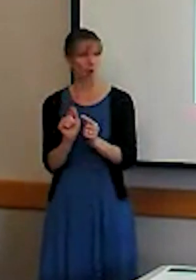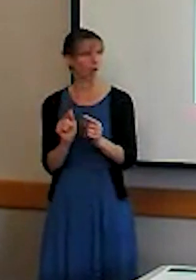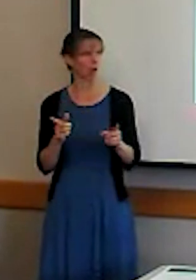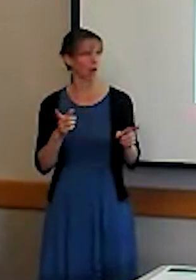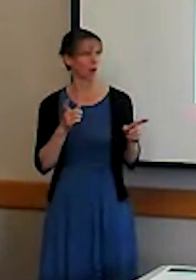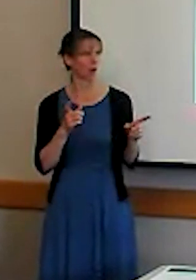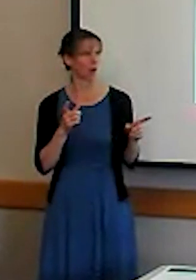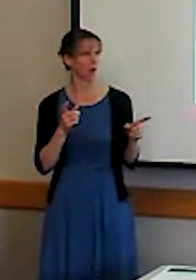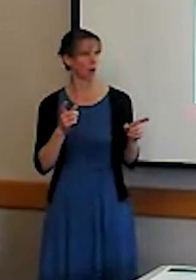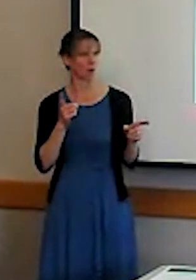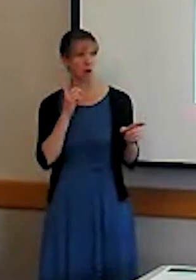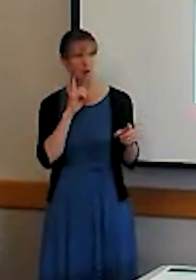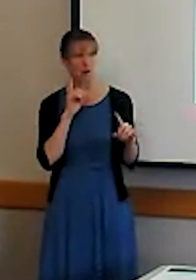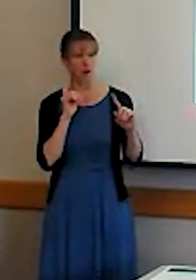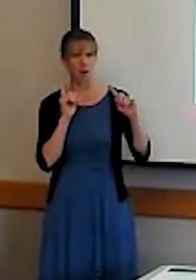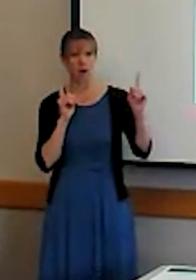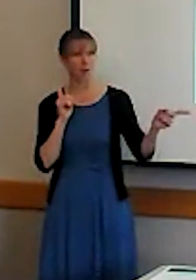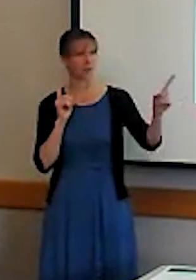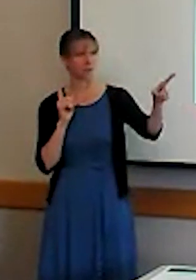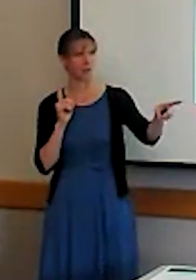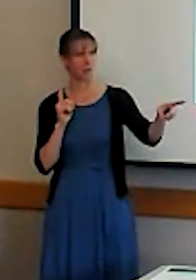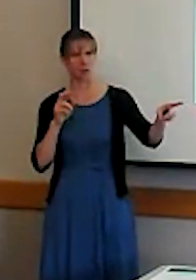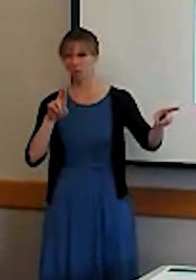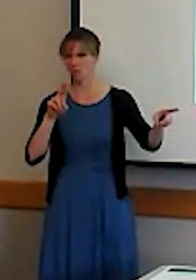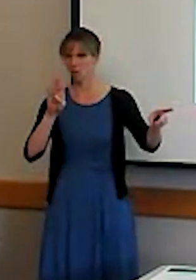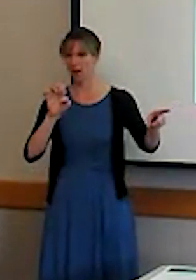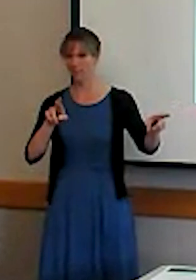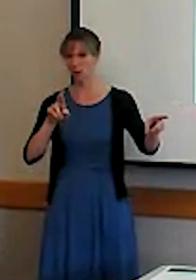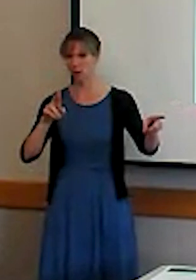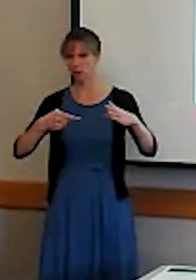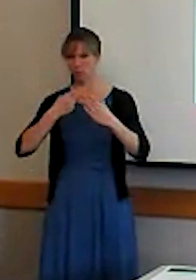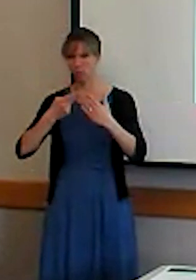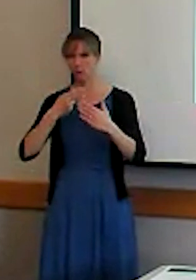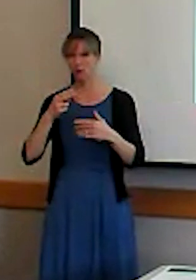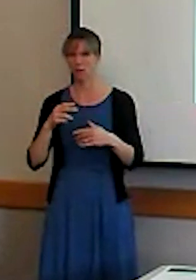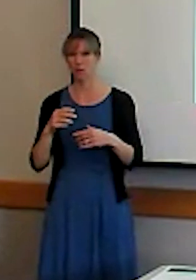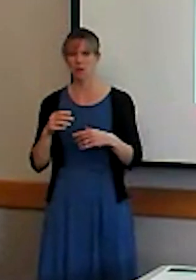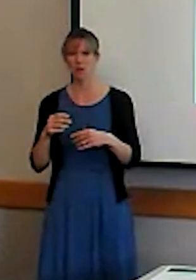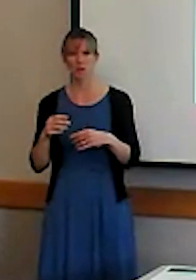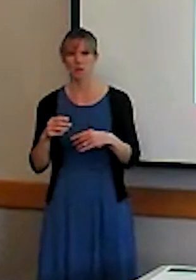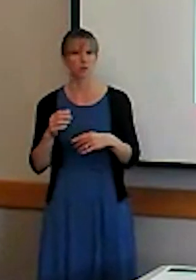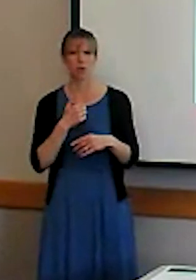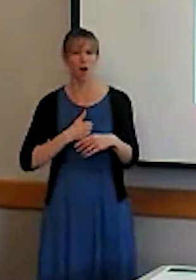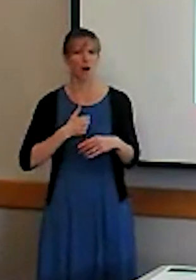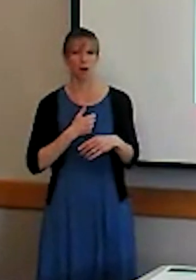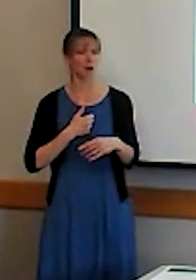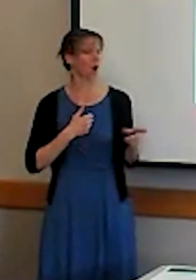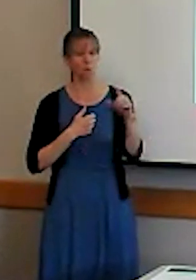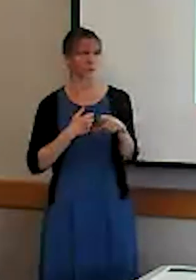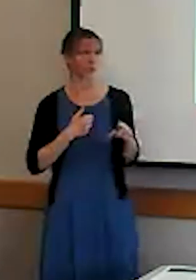Oh, I think we. Yeah, that's a question for Michelle. Rubber.